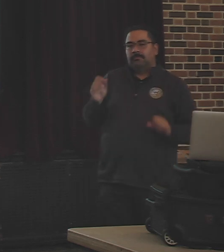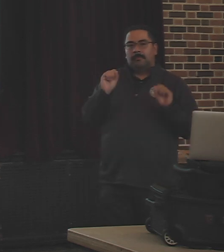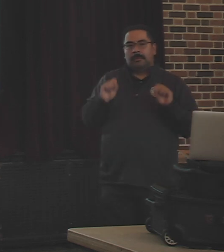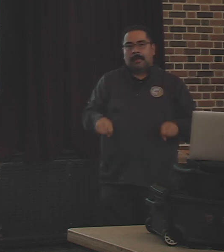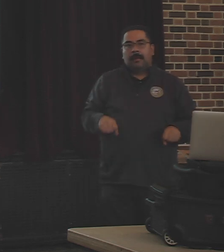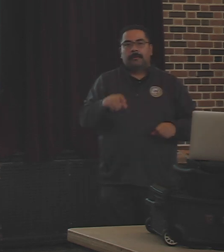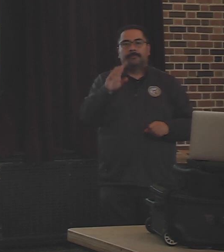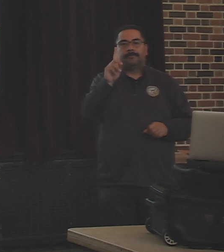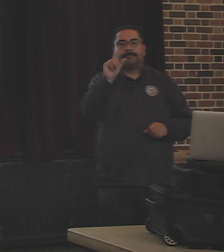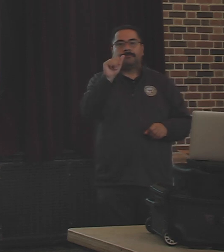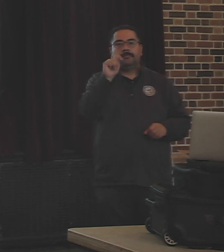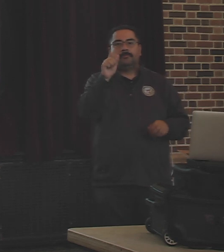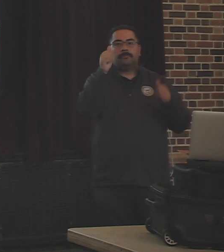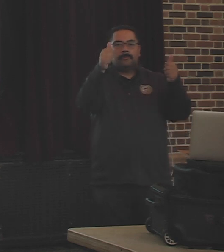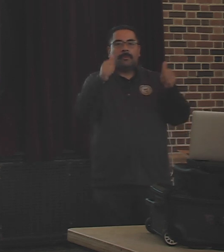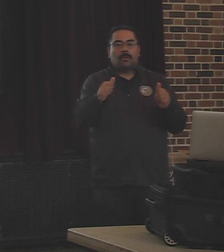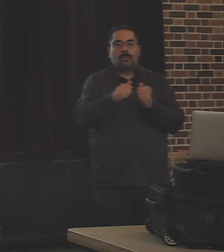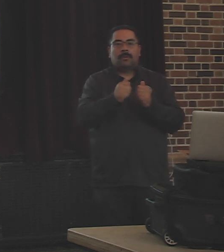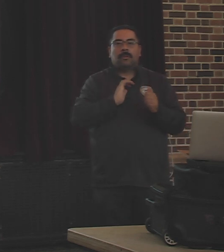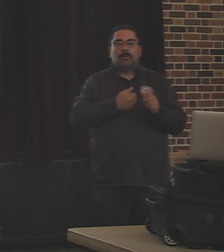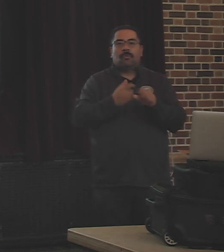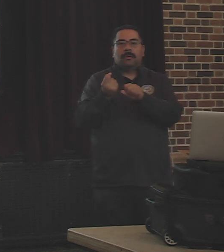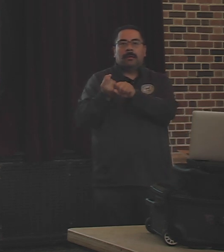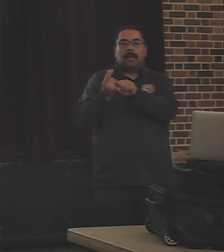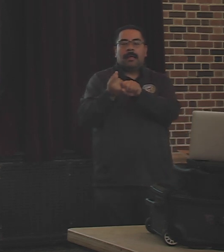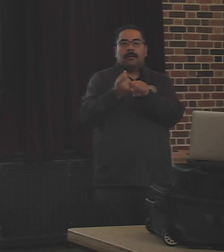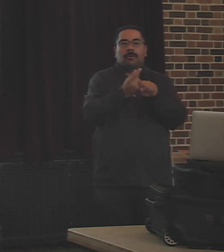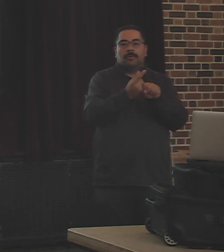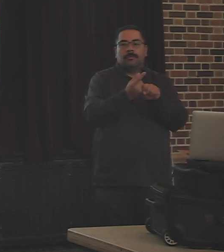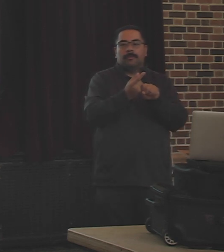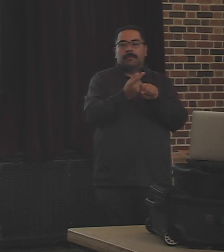be posted in our annual